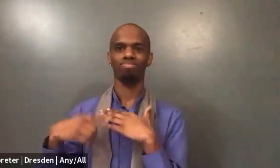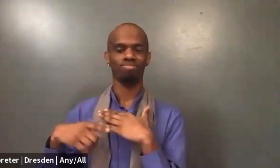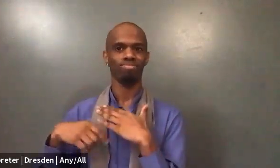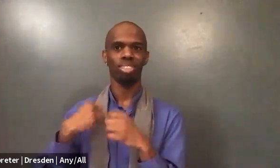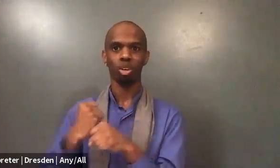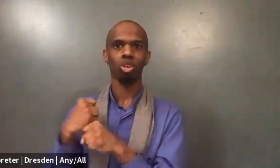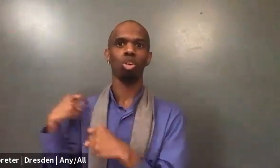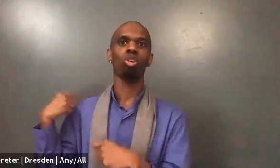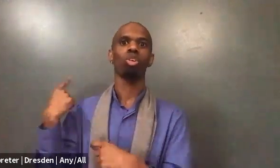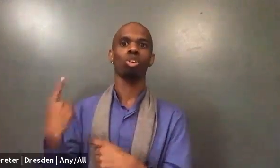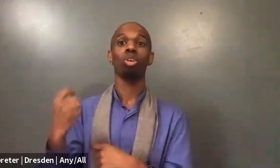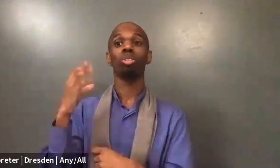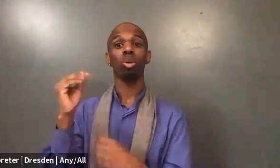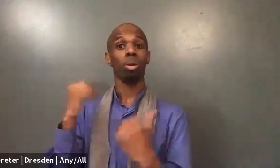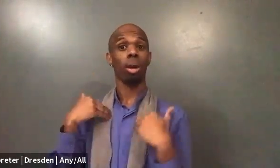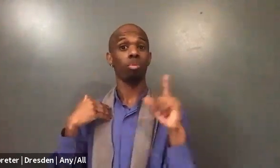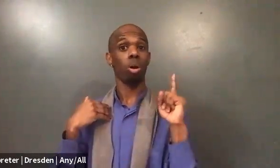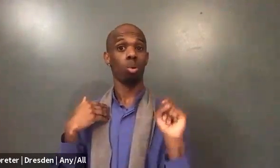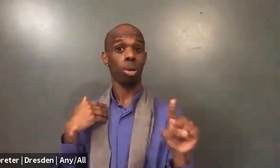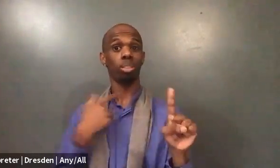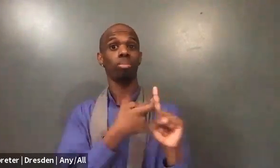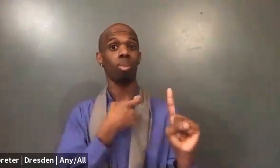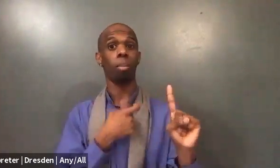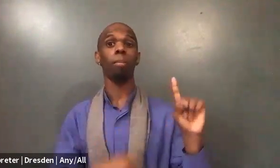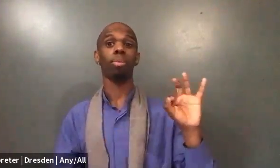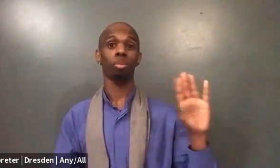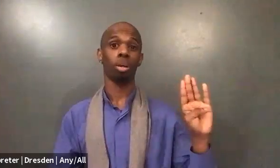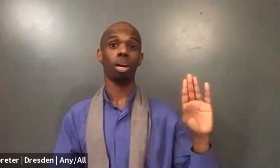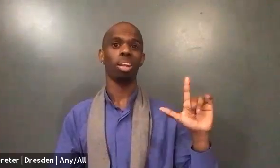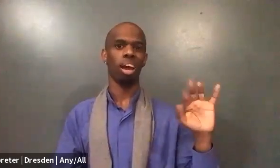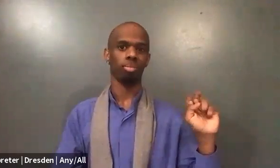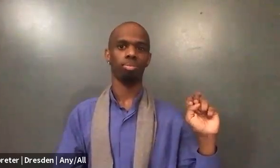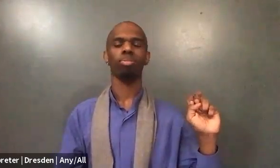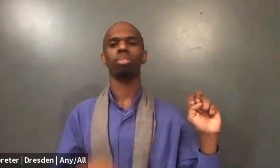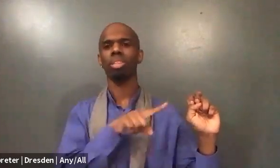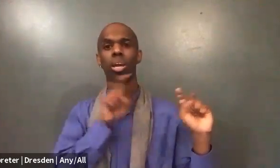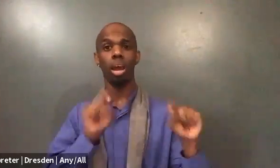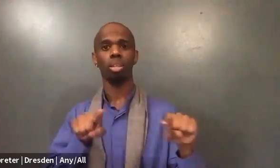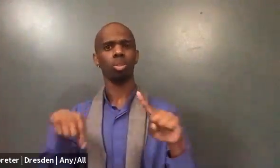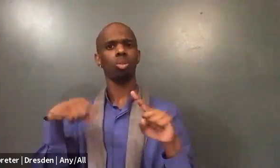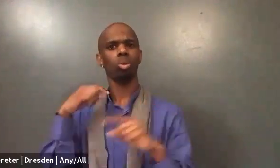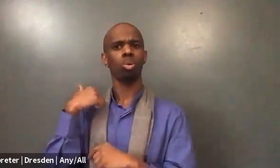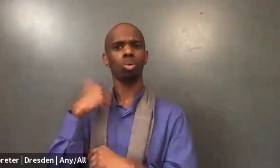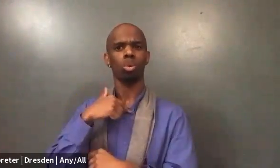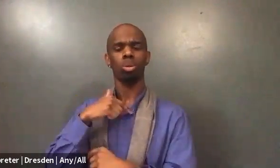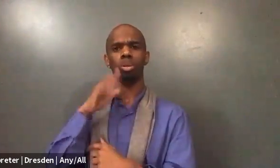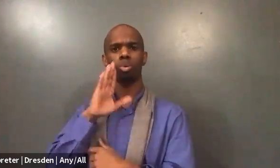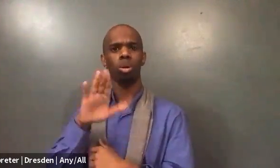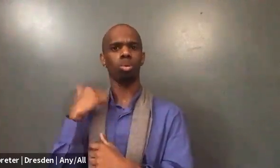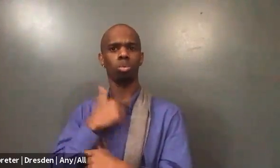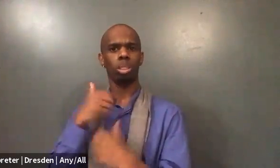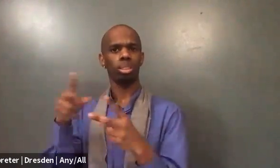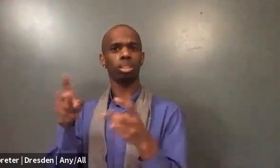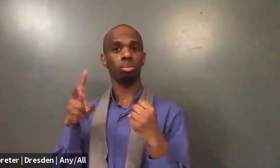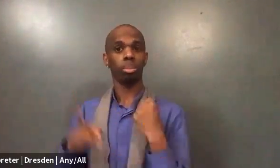question on the Facebook Live. Are we going to be able to view this at another time? It will be permanently on our Facebook page